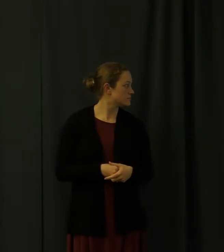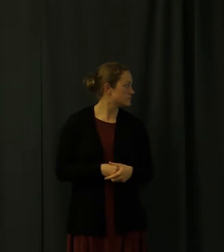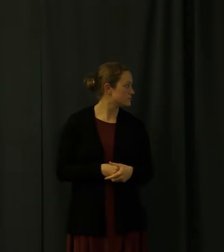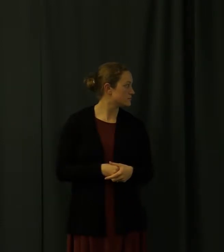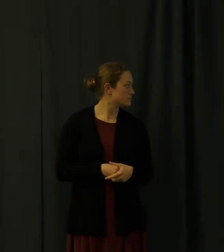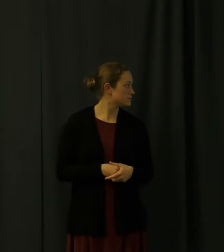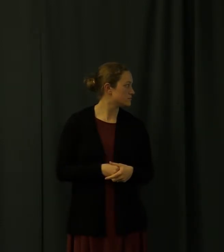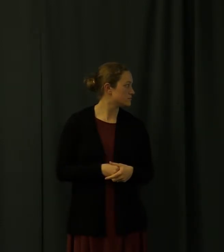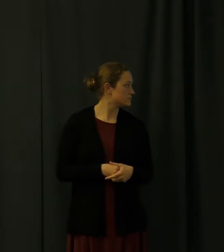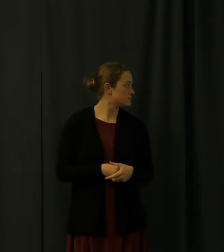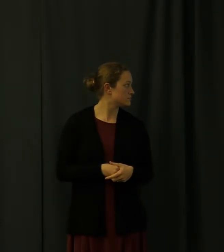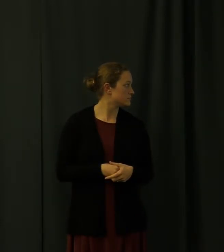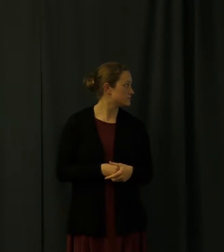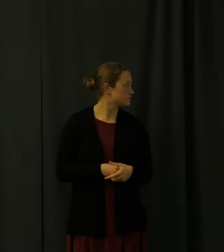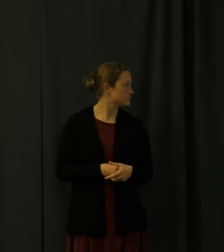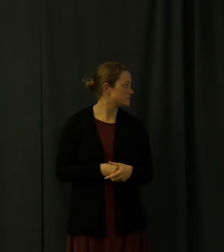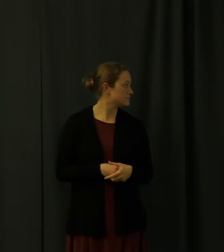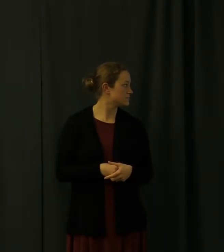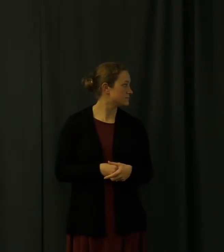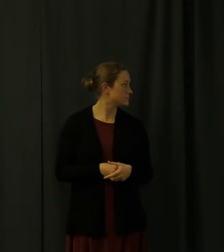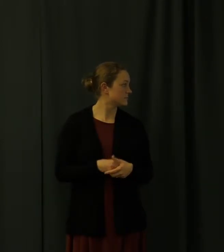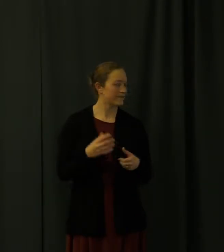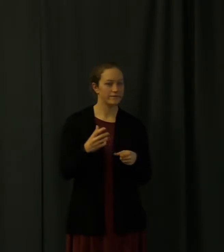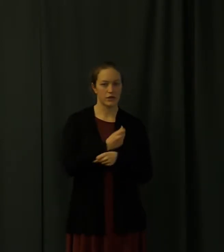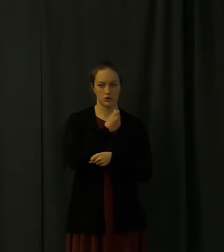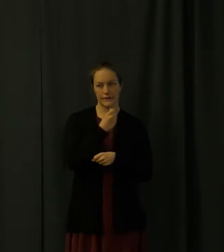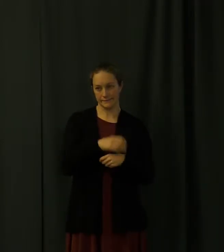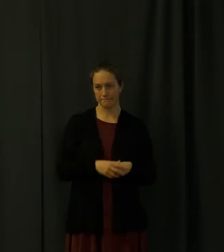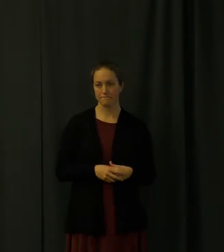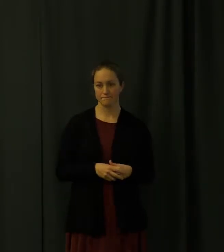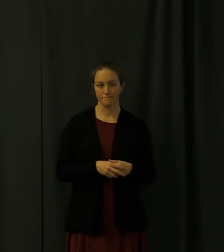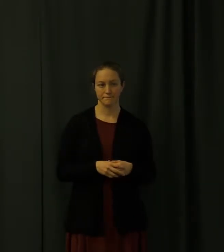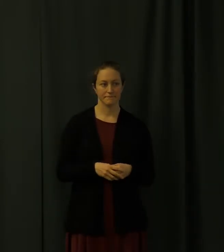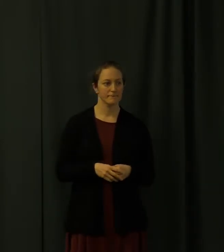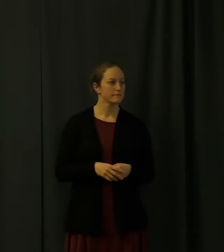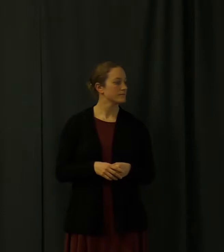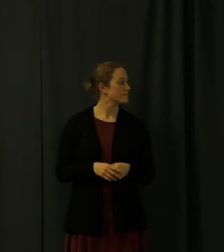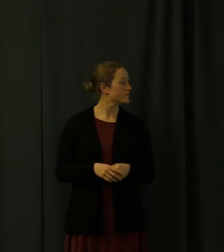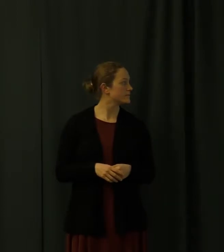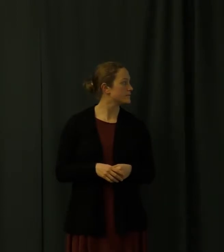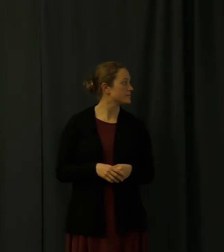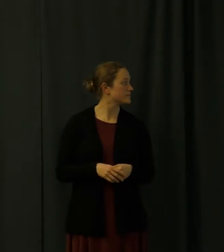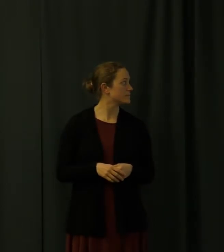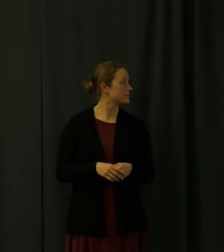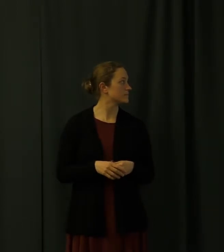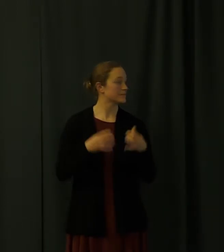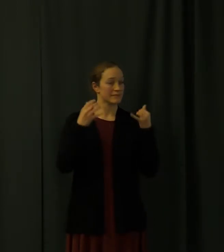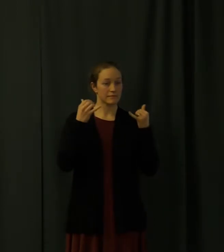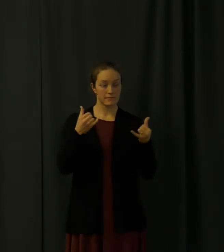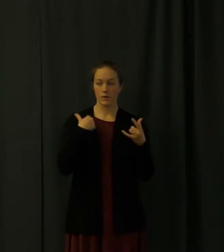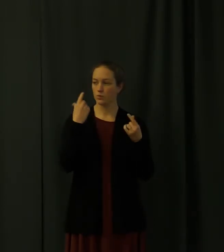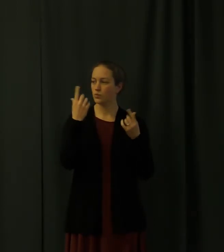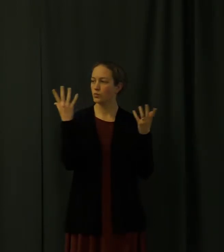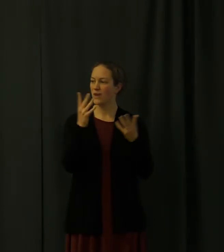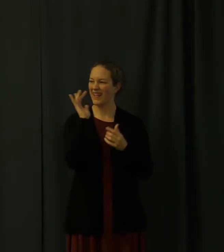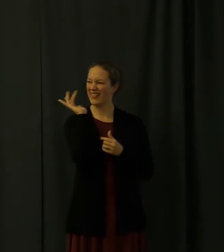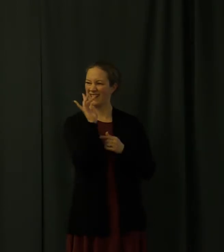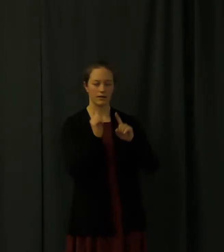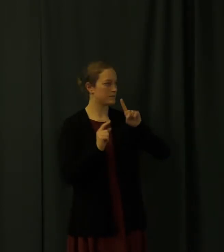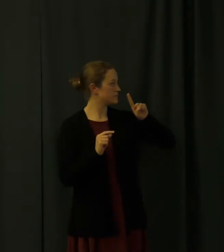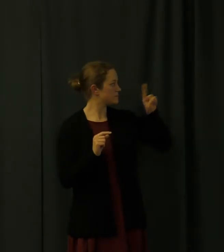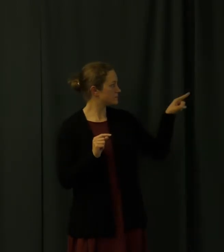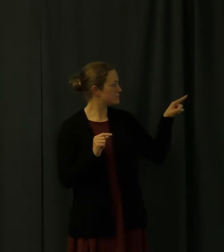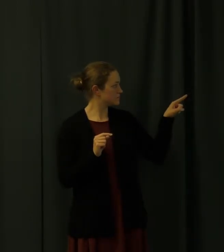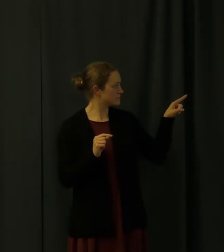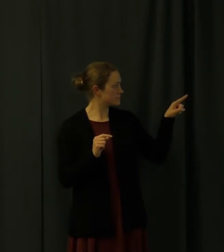And let's do victory. Okay? And so now what I'm gonna do is I'm gonna click this button right here which